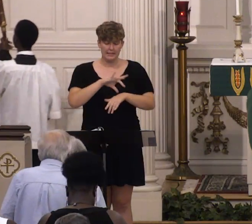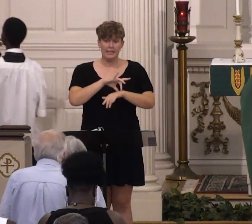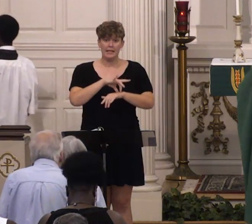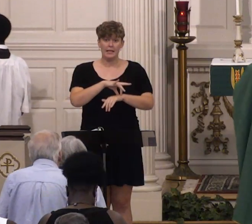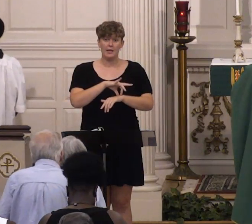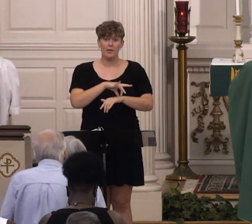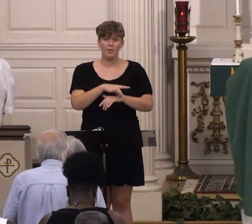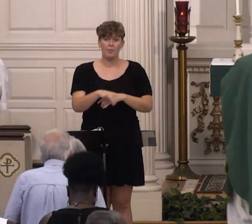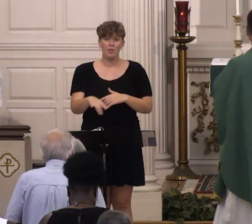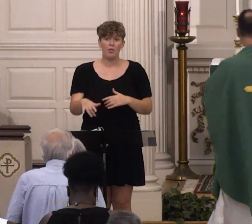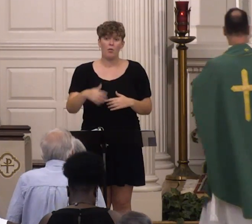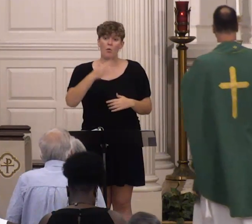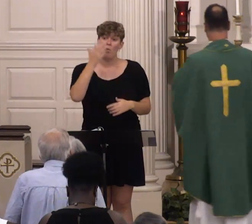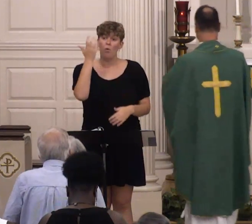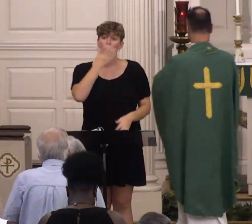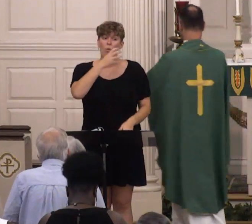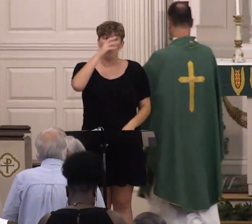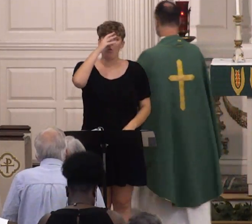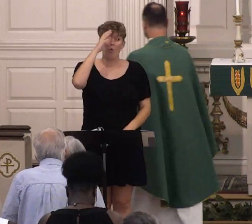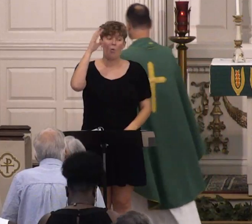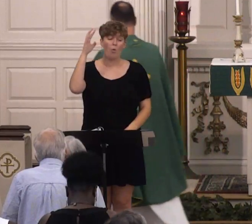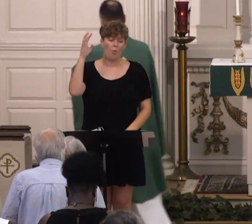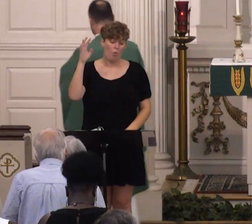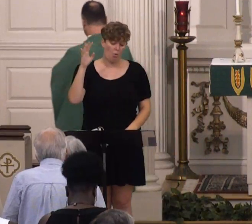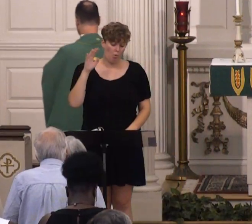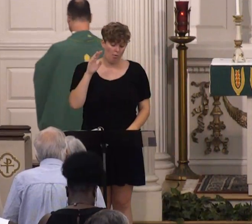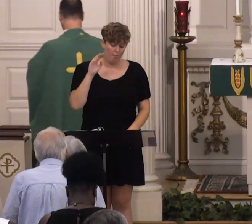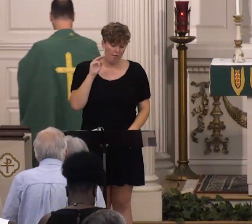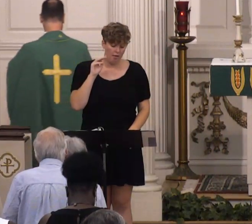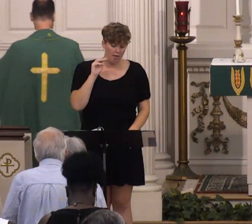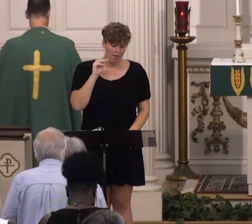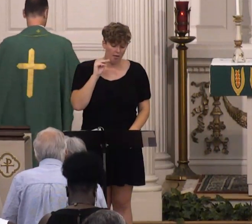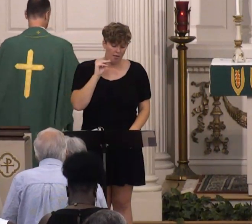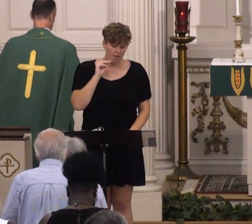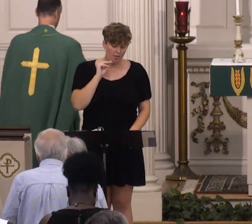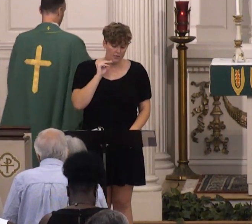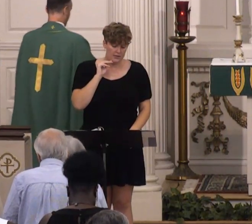witness here below. Oh,